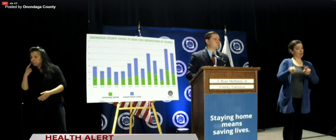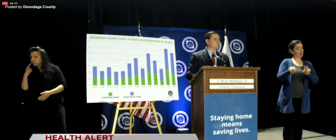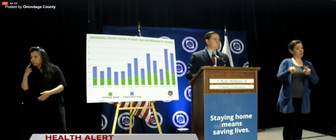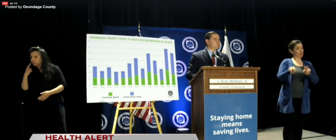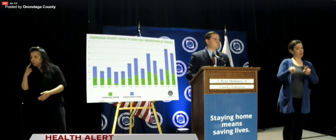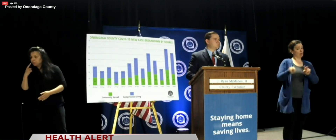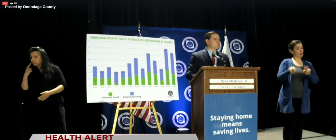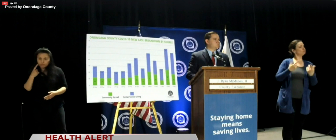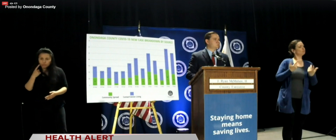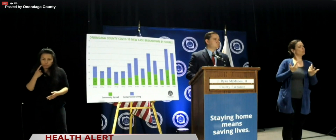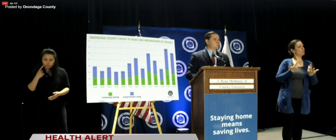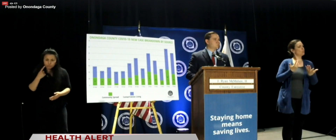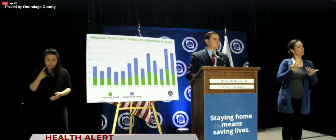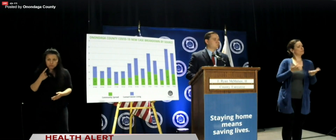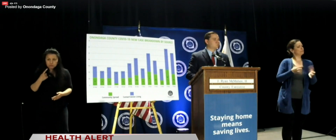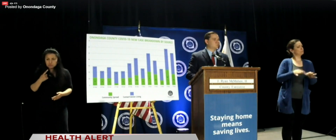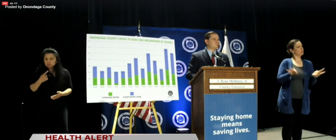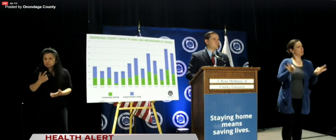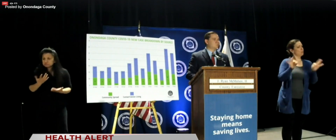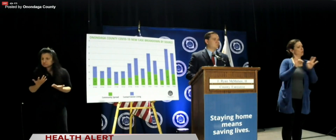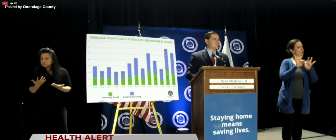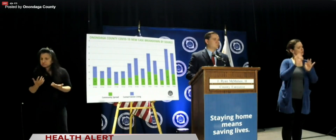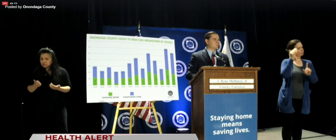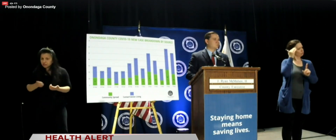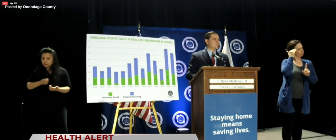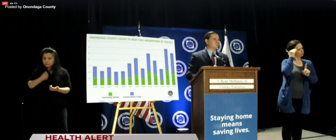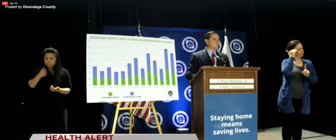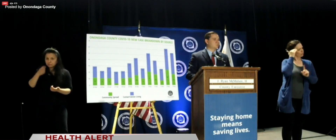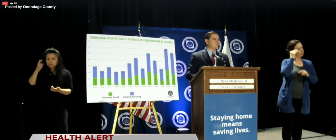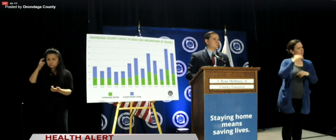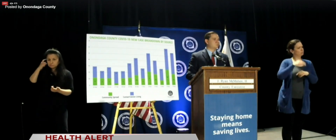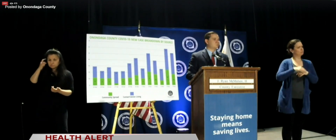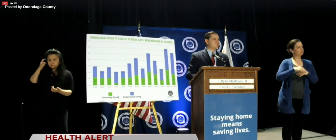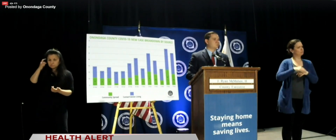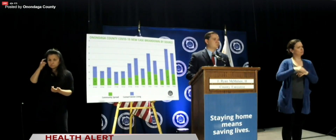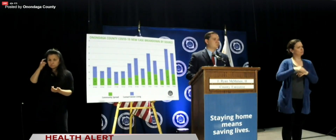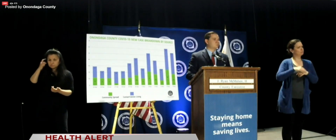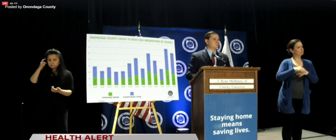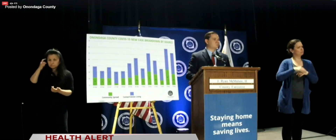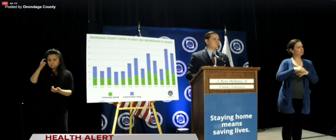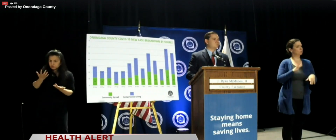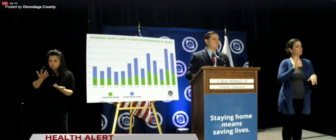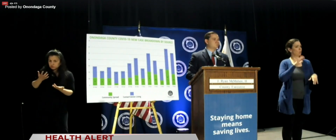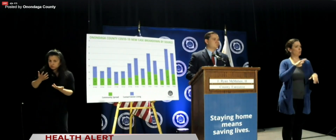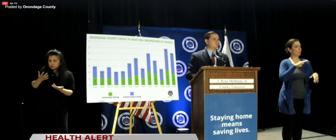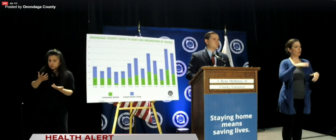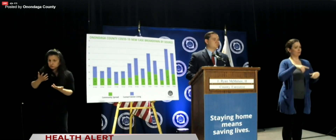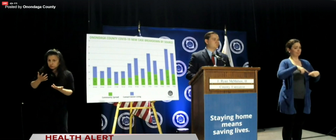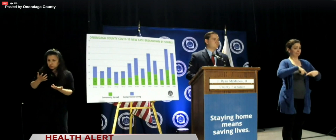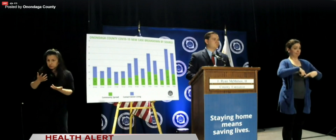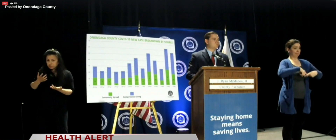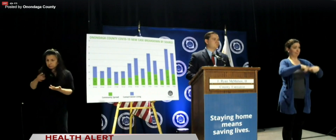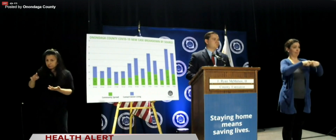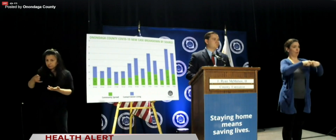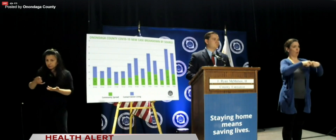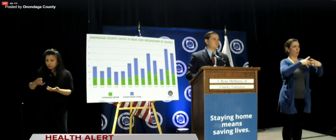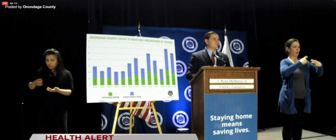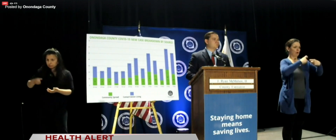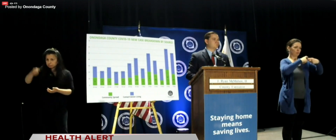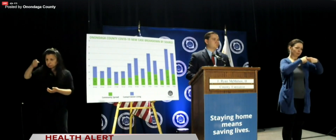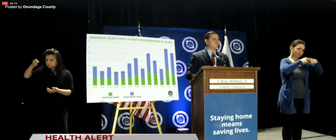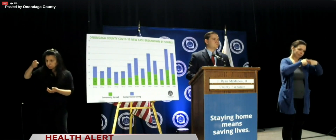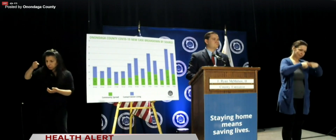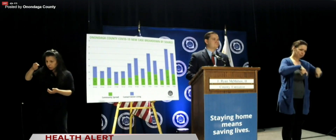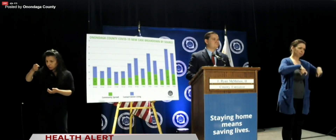virus and need to pause again? Is it that rate of transmission? Is